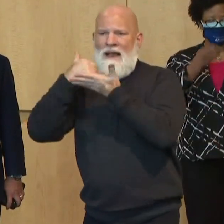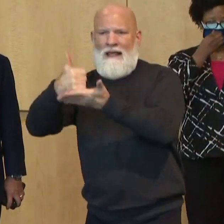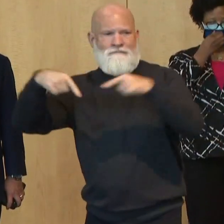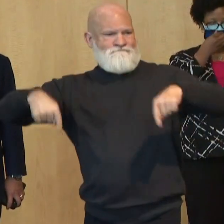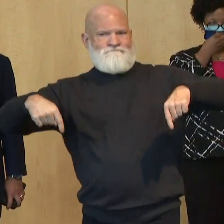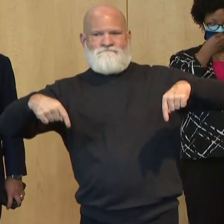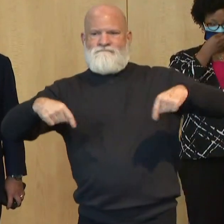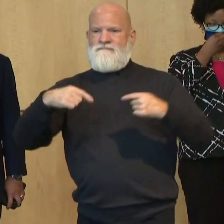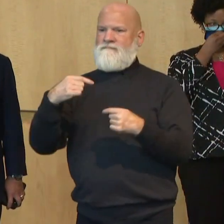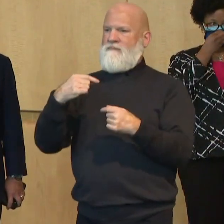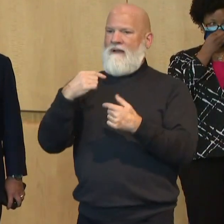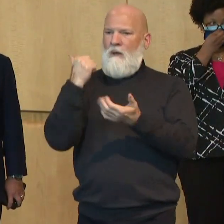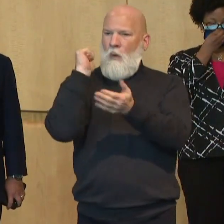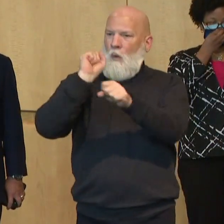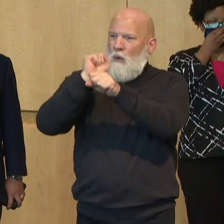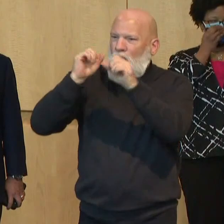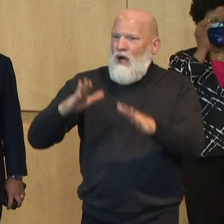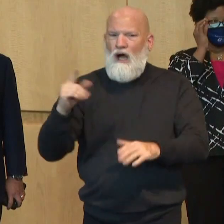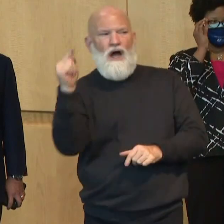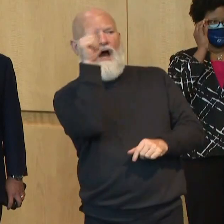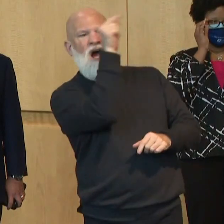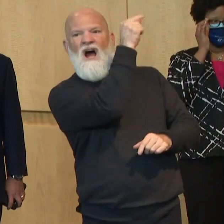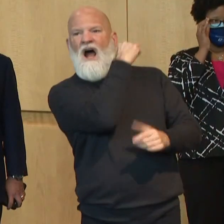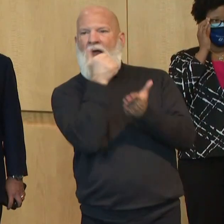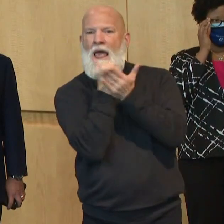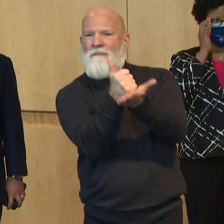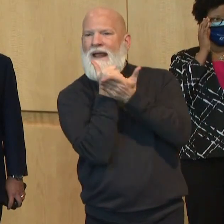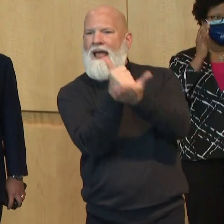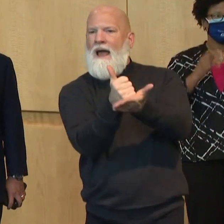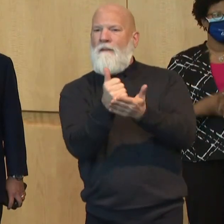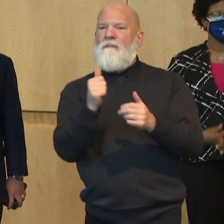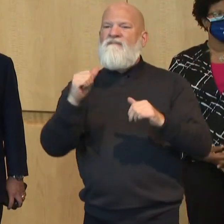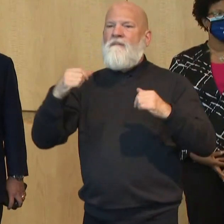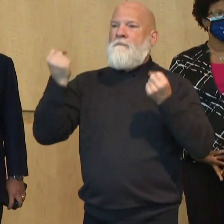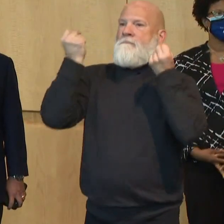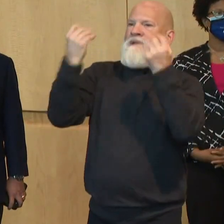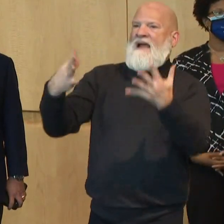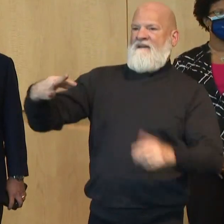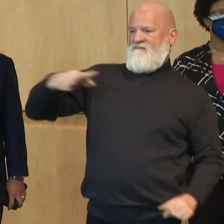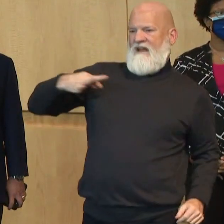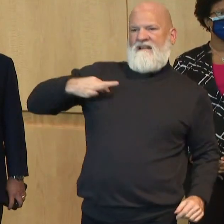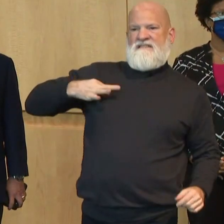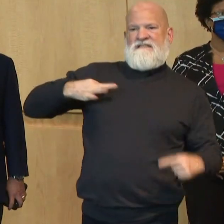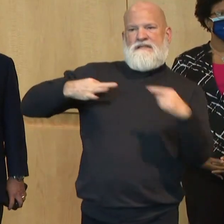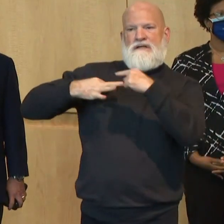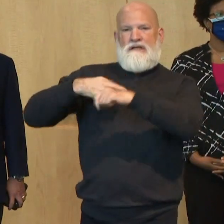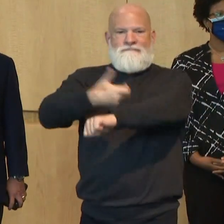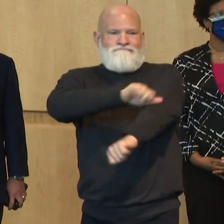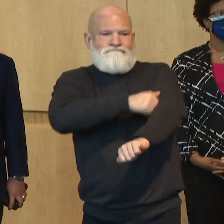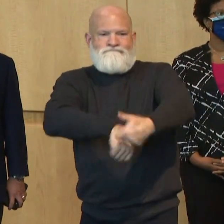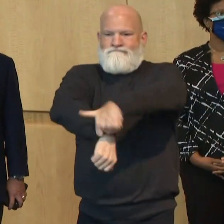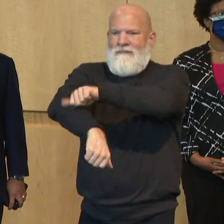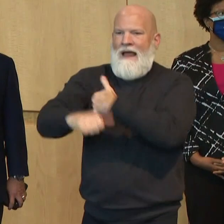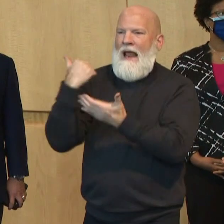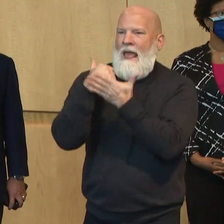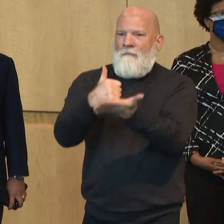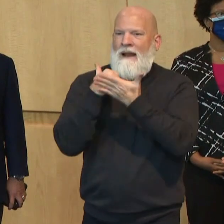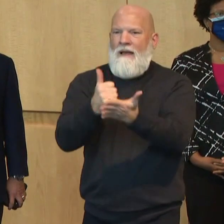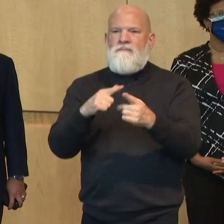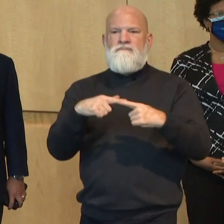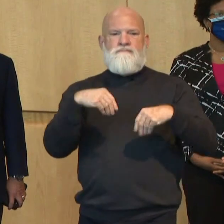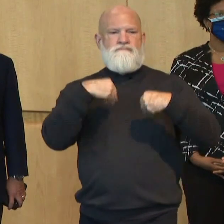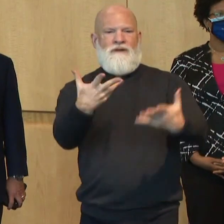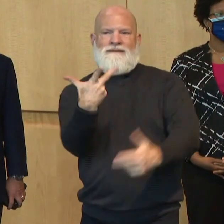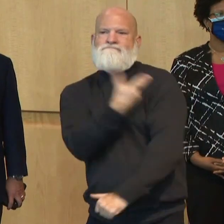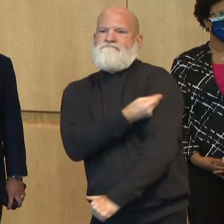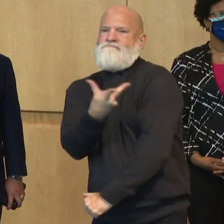are in there, and many other volunteers that are working at the site. I know for those of us that walk through there, it's very impressive to see. It's